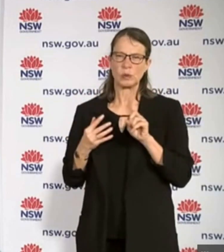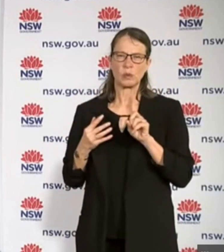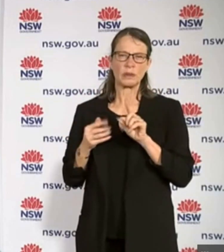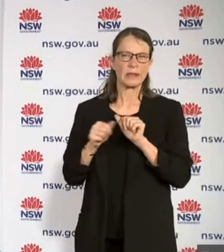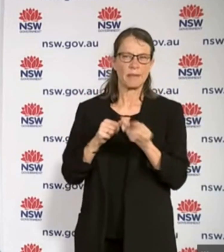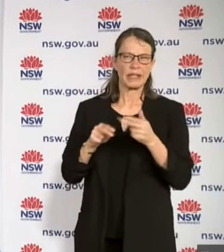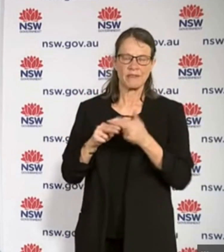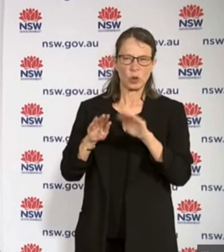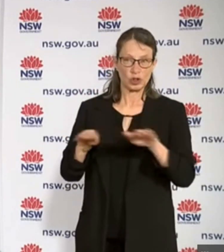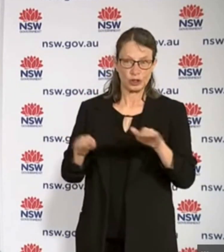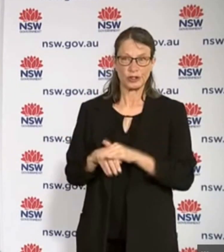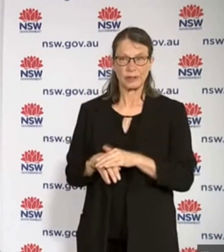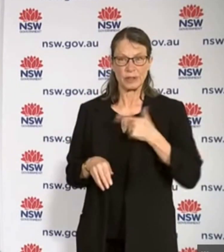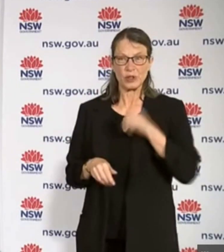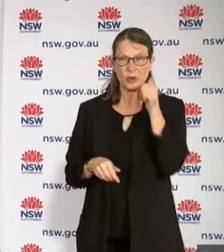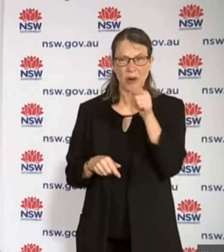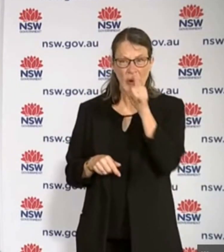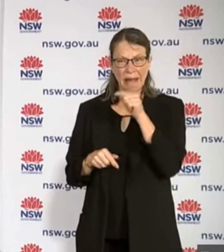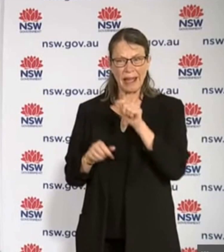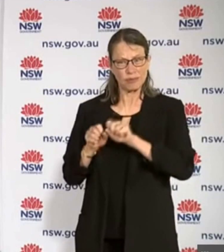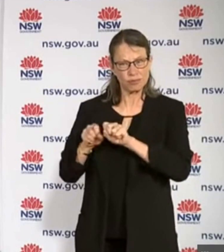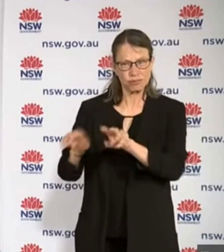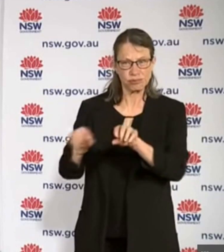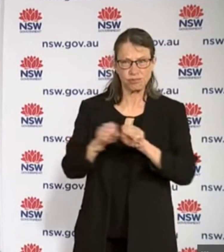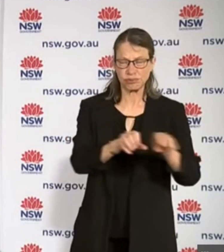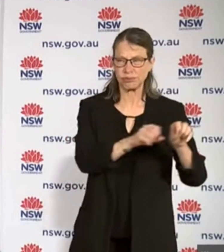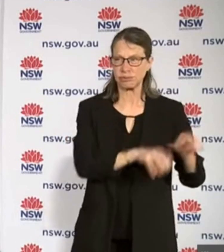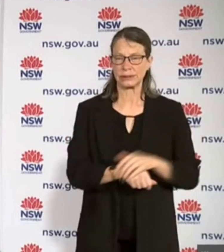that there will be transmission in children. These are not easy